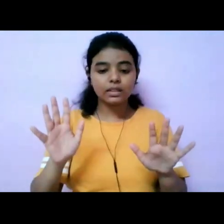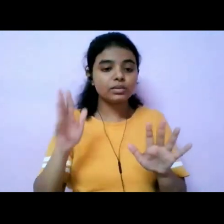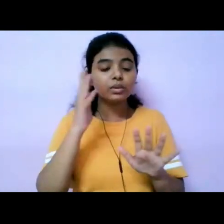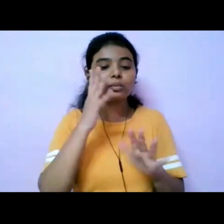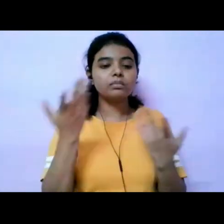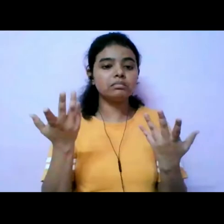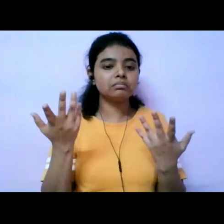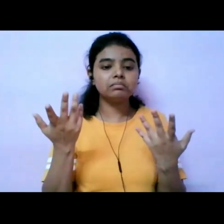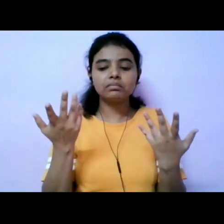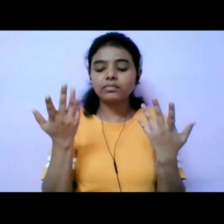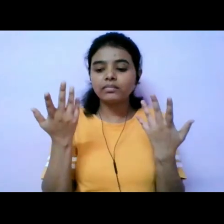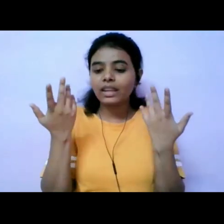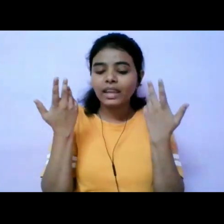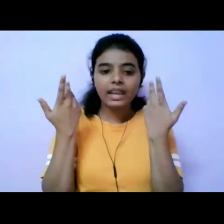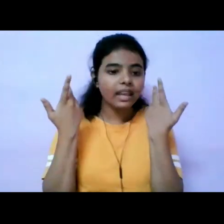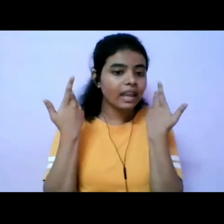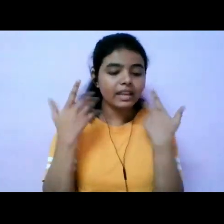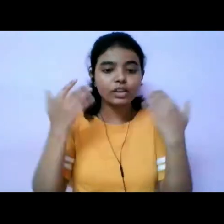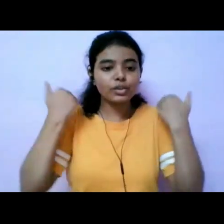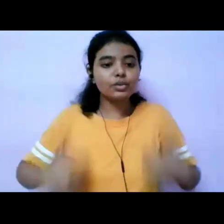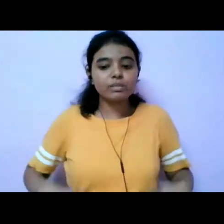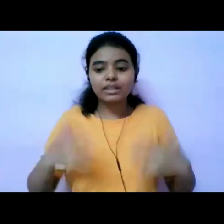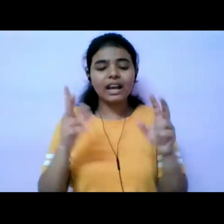beautiful variability of human beings.